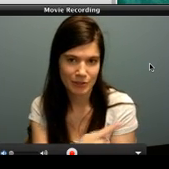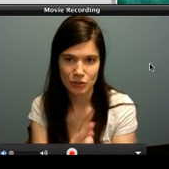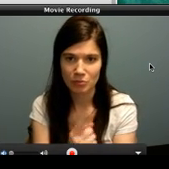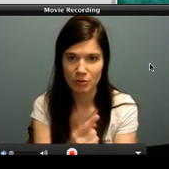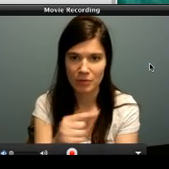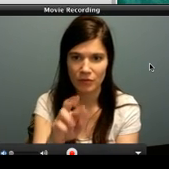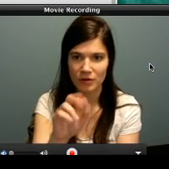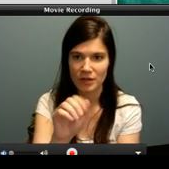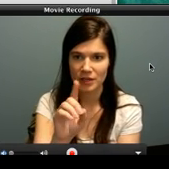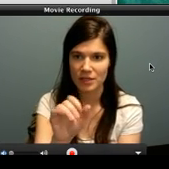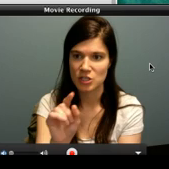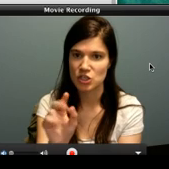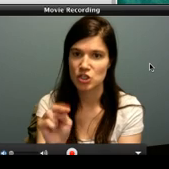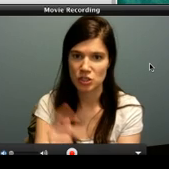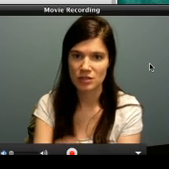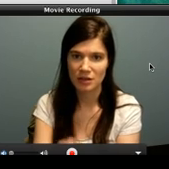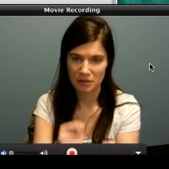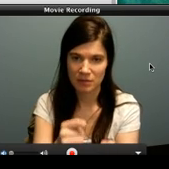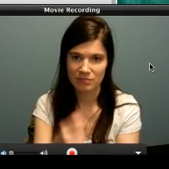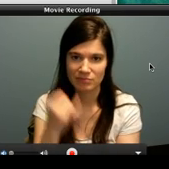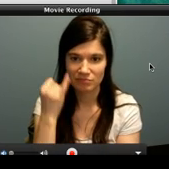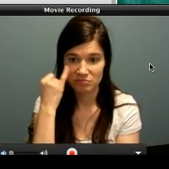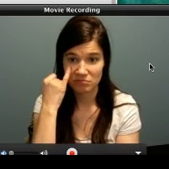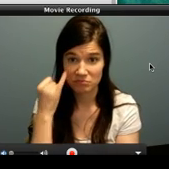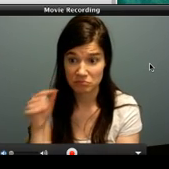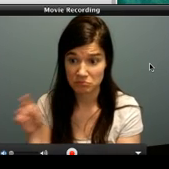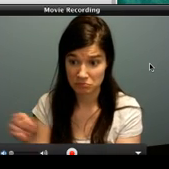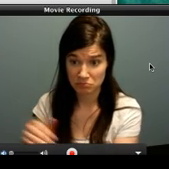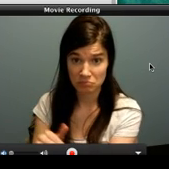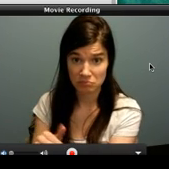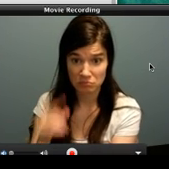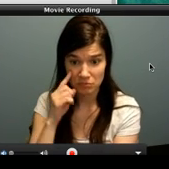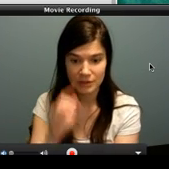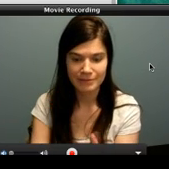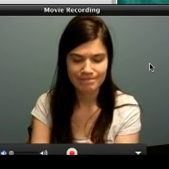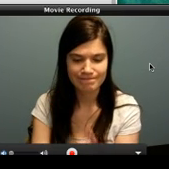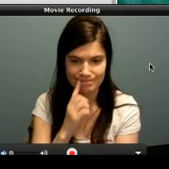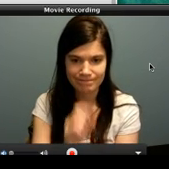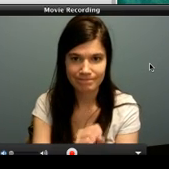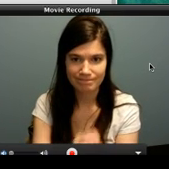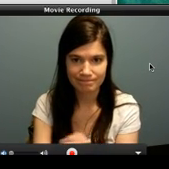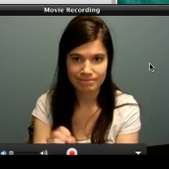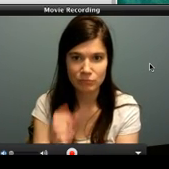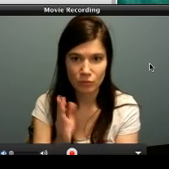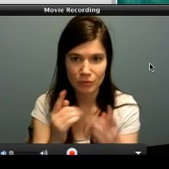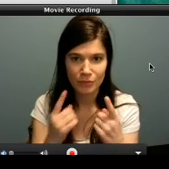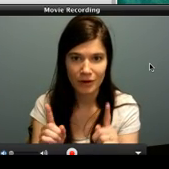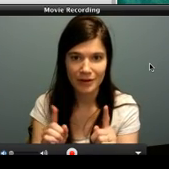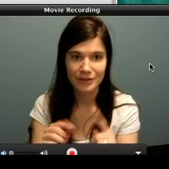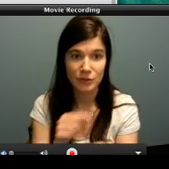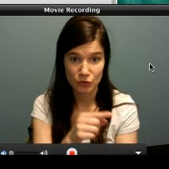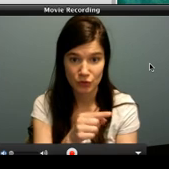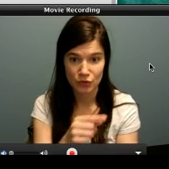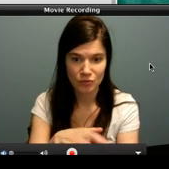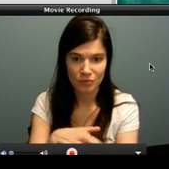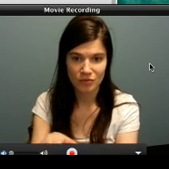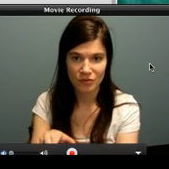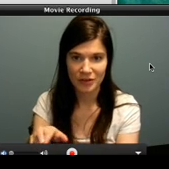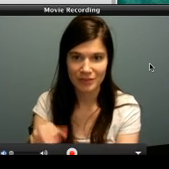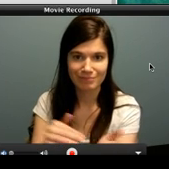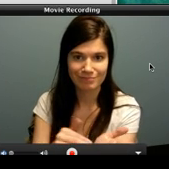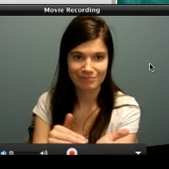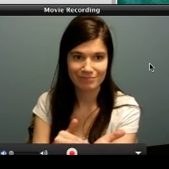therapy. If the radiation oncologist believes you are a candidate, you and your referring physician will receive a